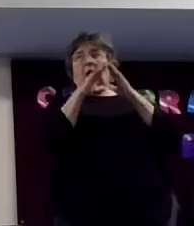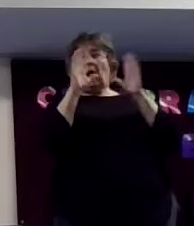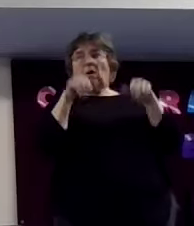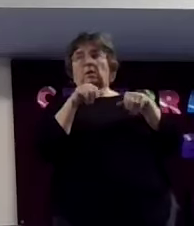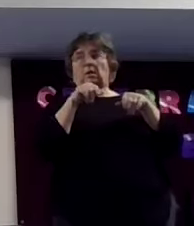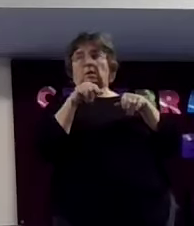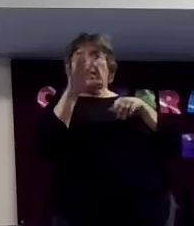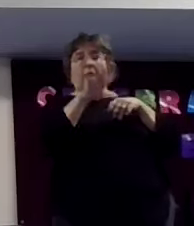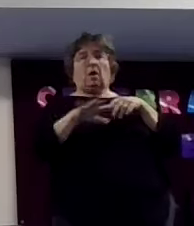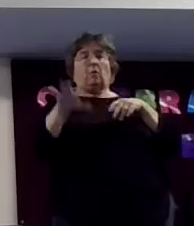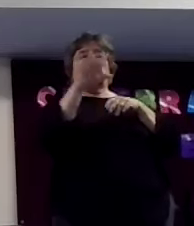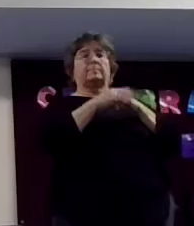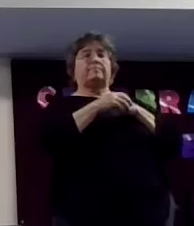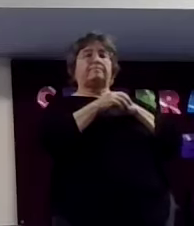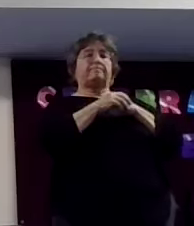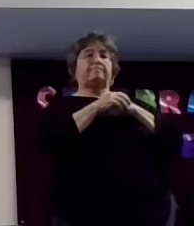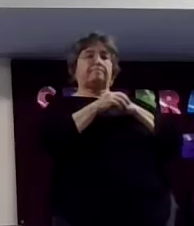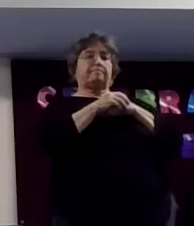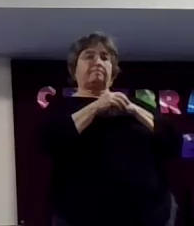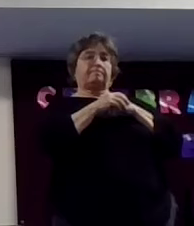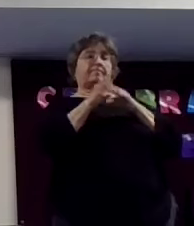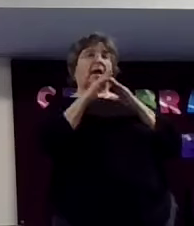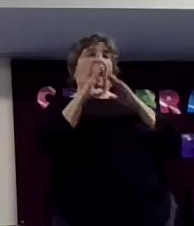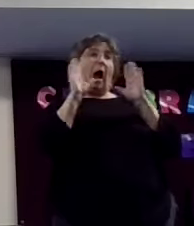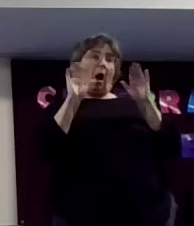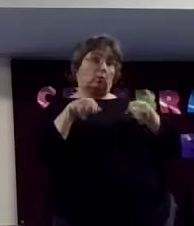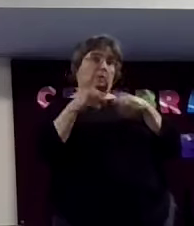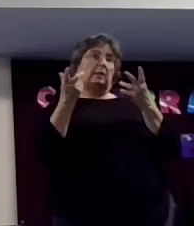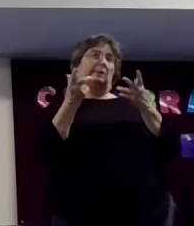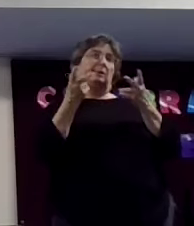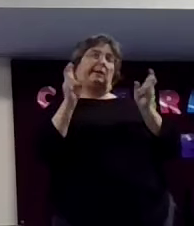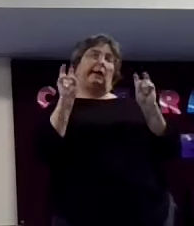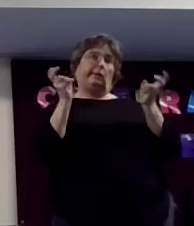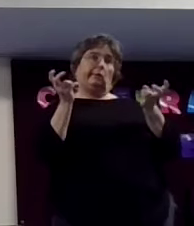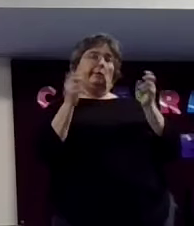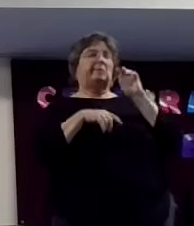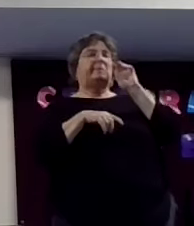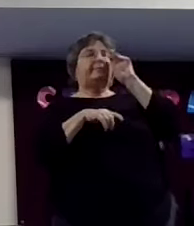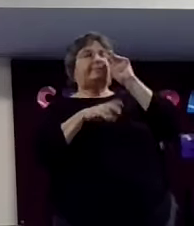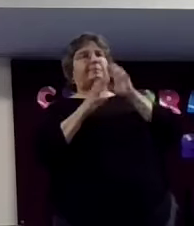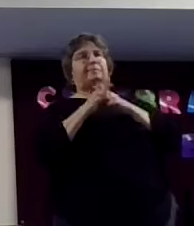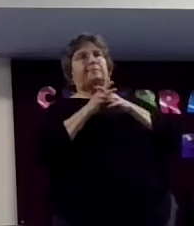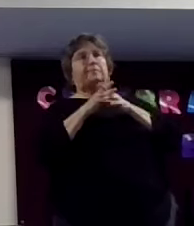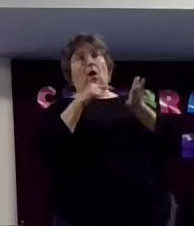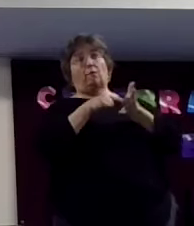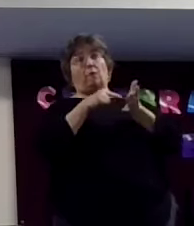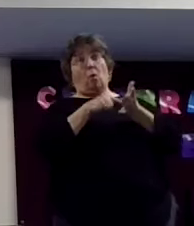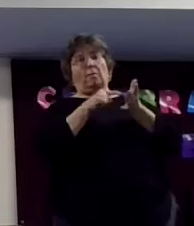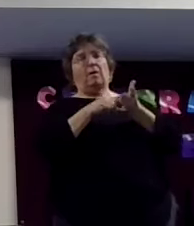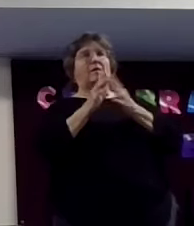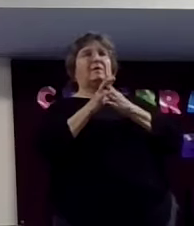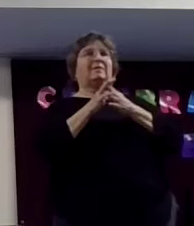housing in this area? So, housing's the issue, right? And the affordable issue is